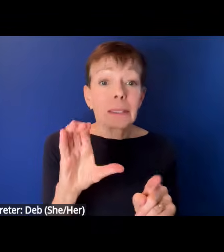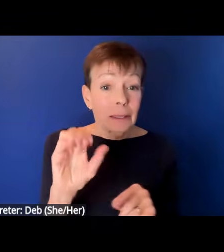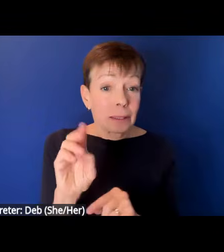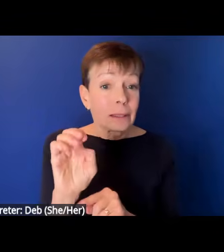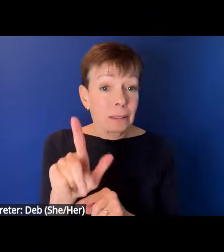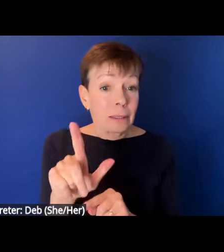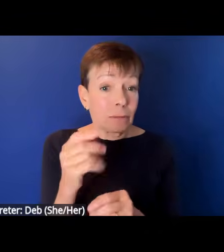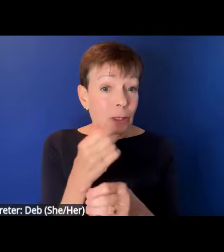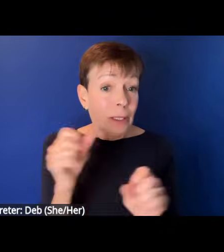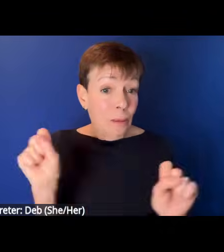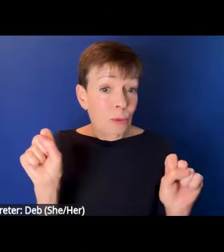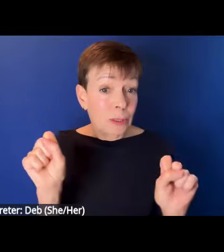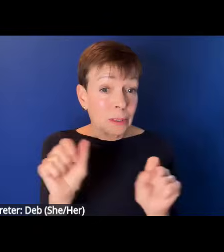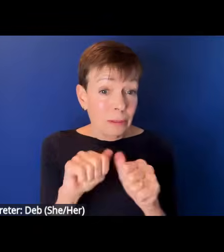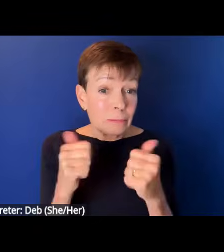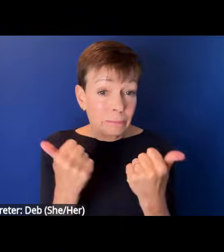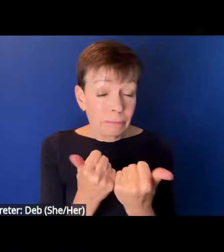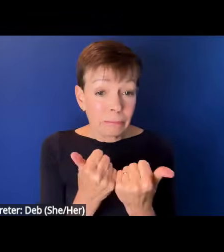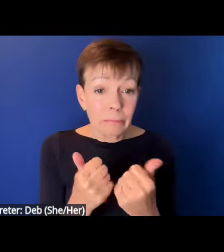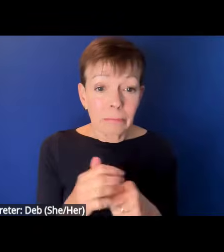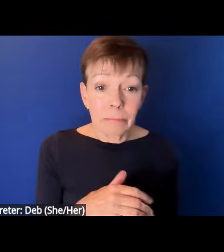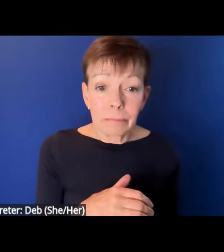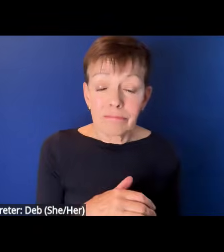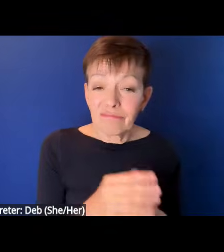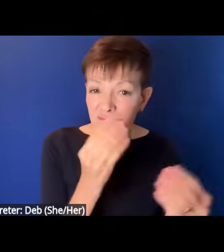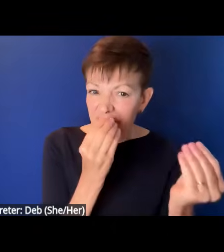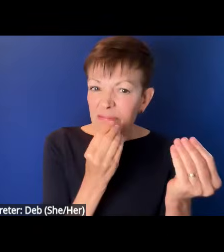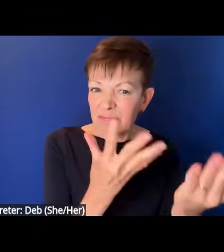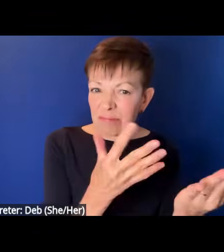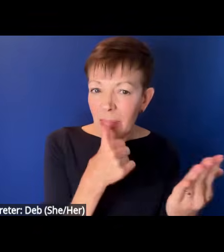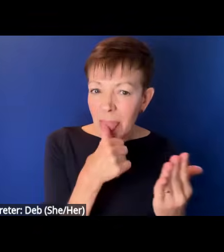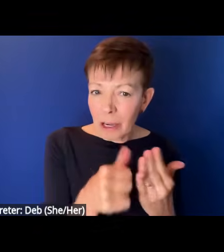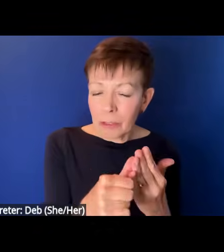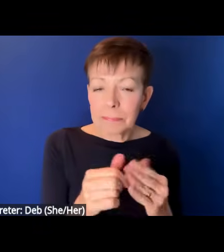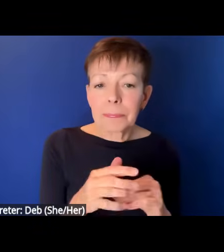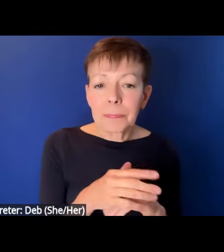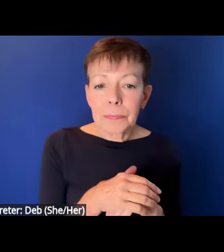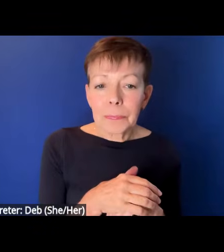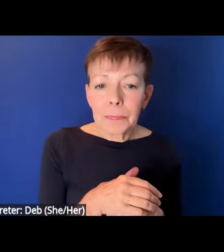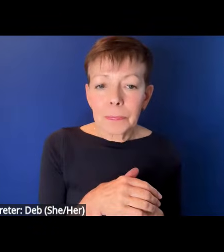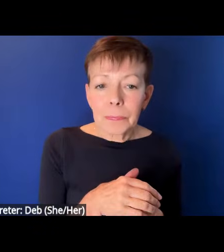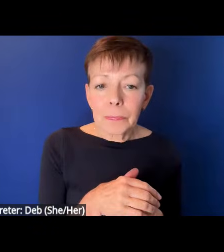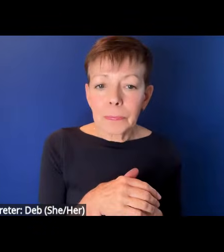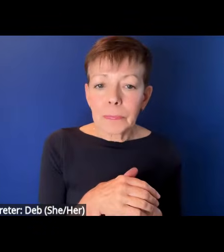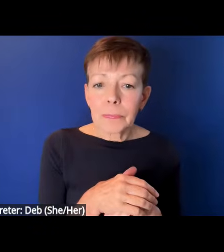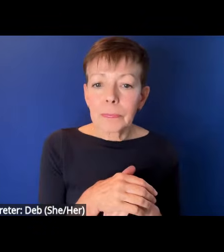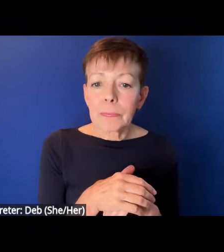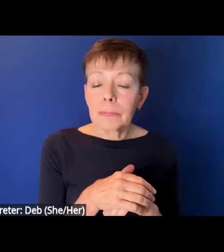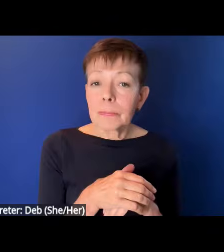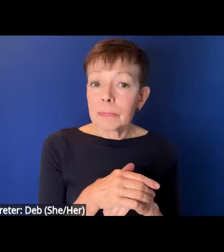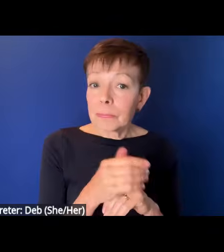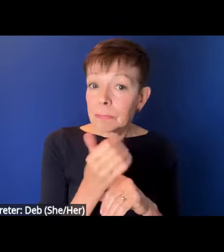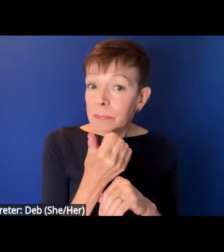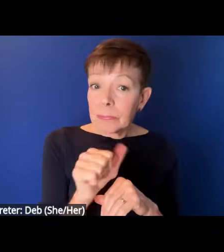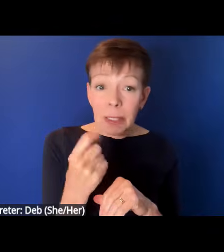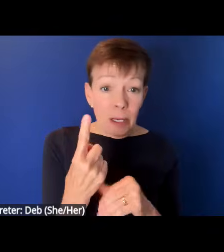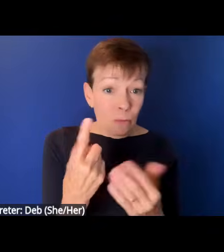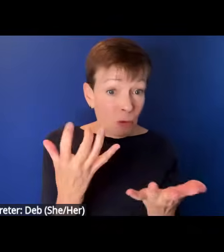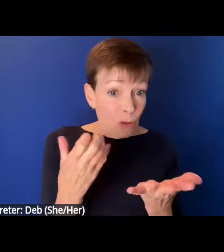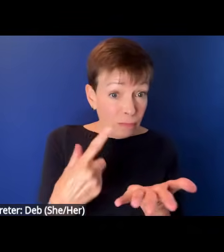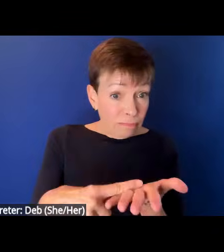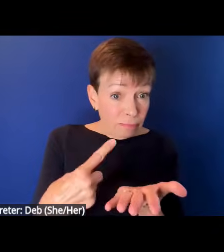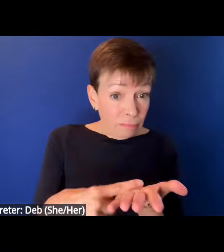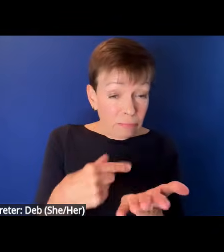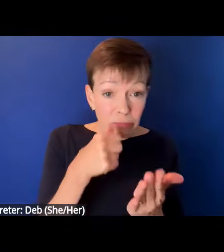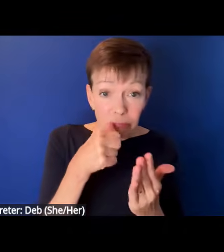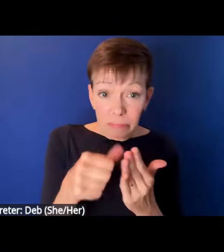Association. That's there for information. Trustees, is there any aspect of this letter that you would like to discuss or